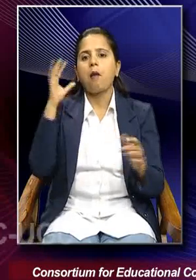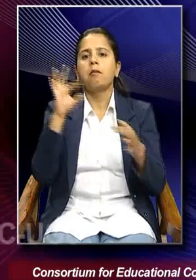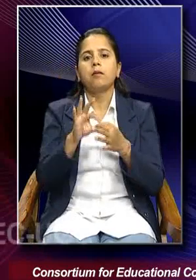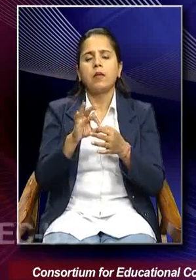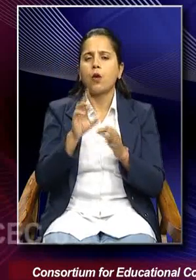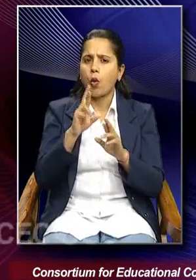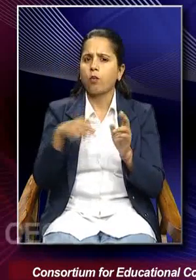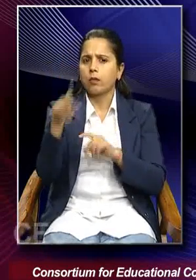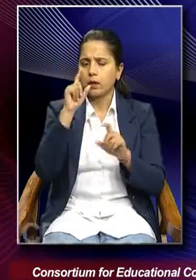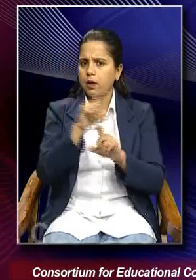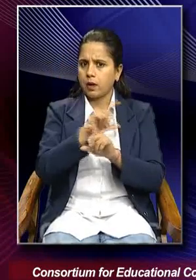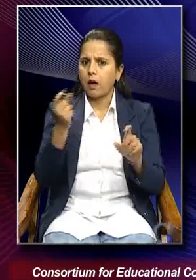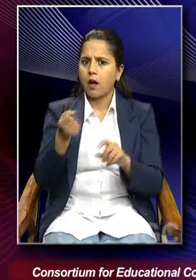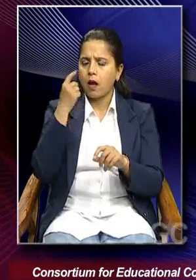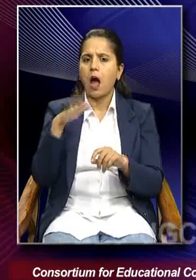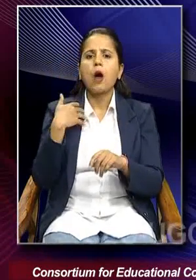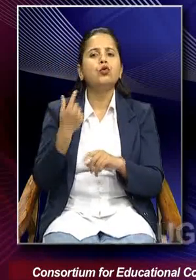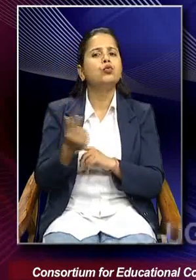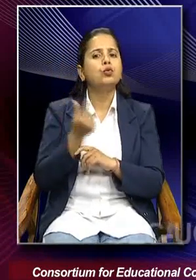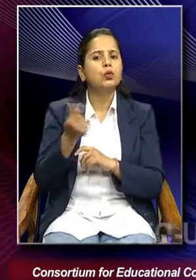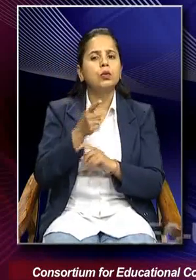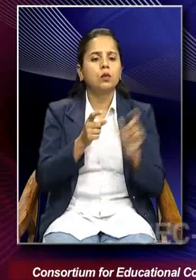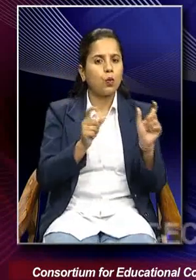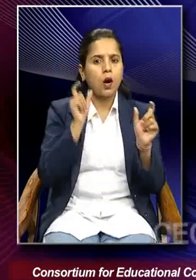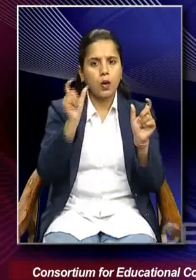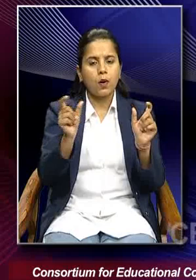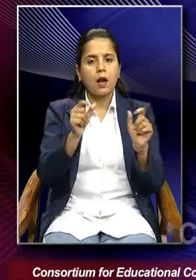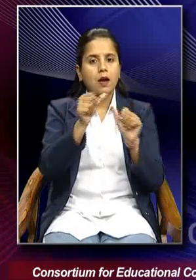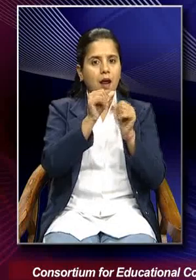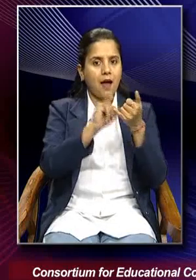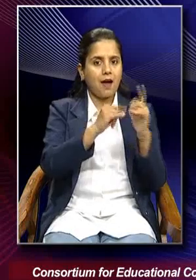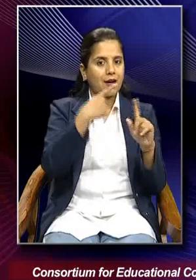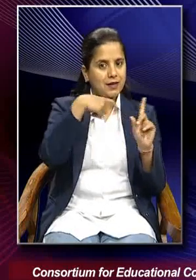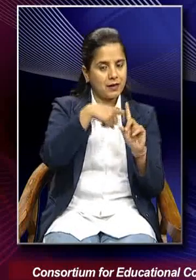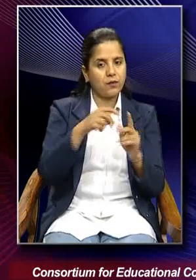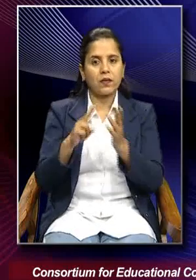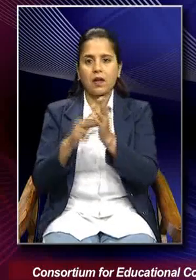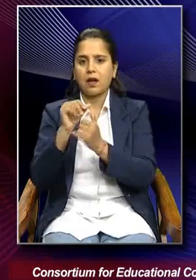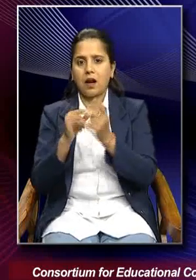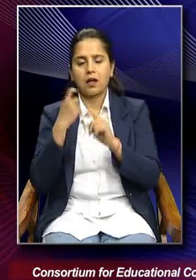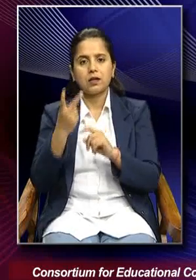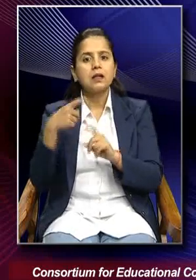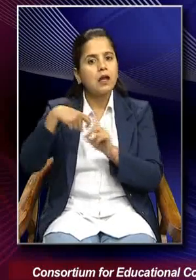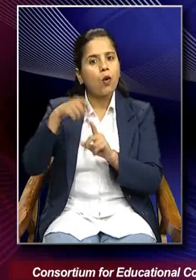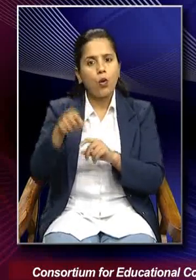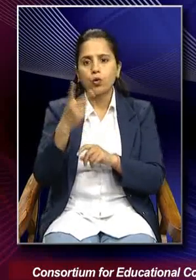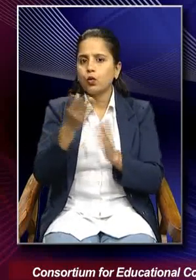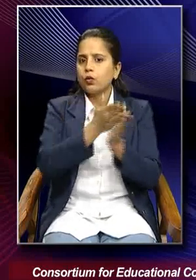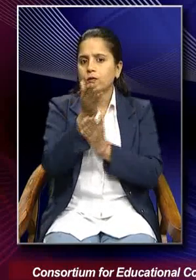clear now that how do we use these terms Astik and Nastik in different ways